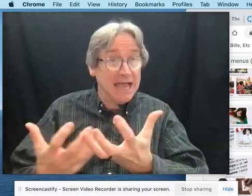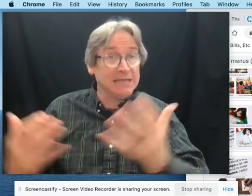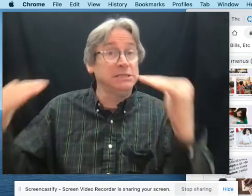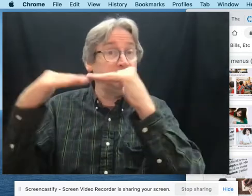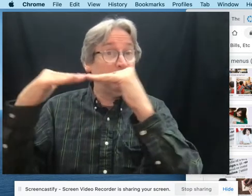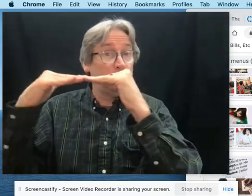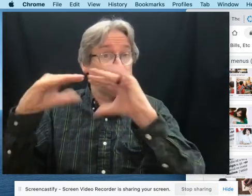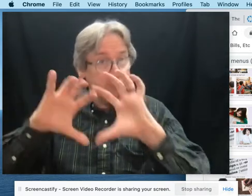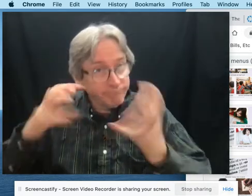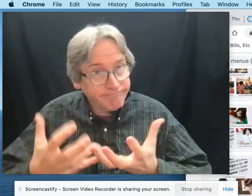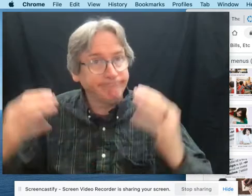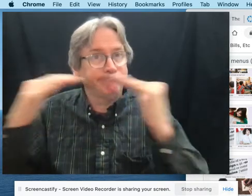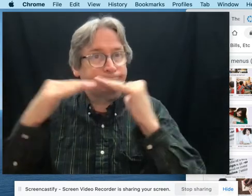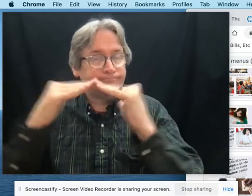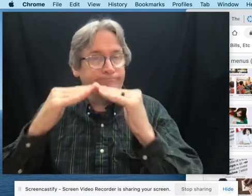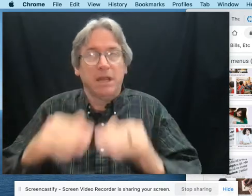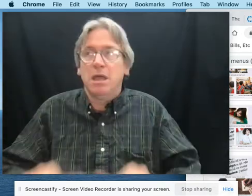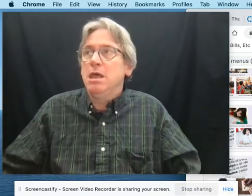class, equal.